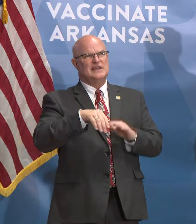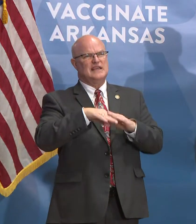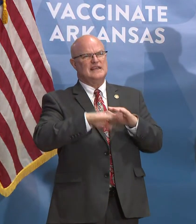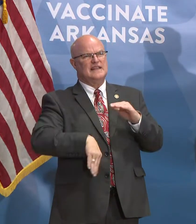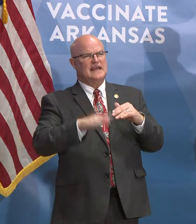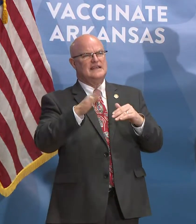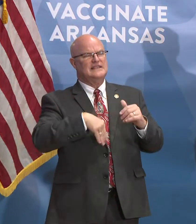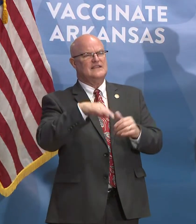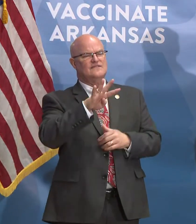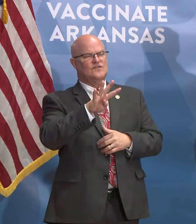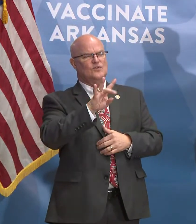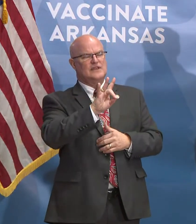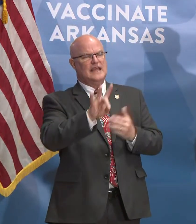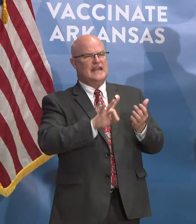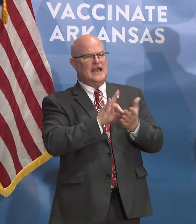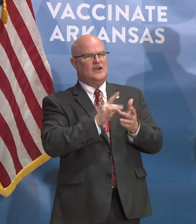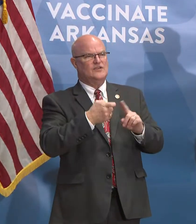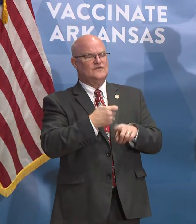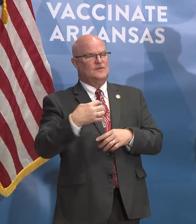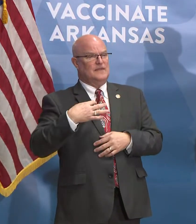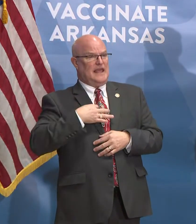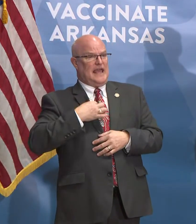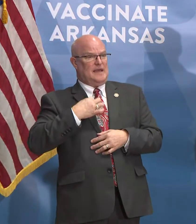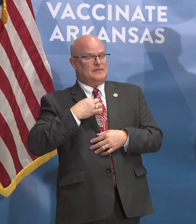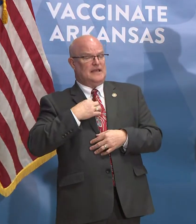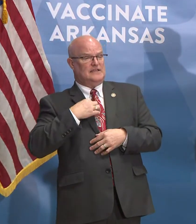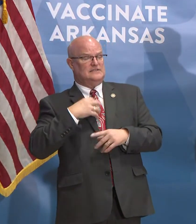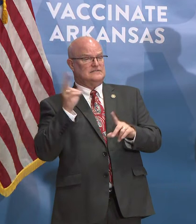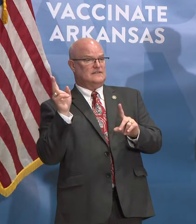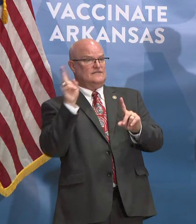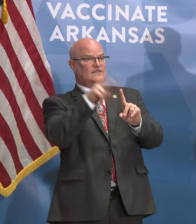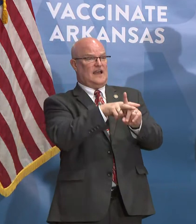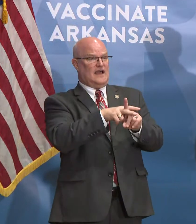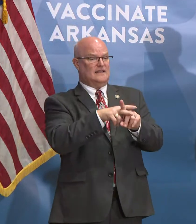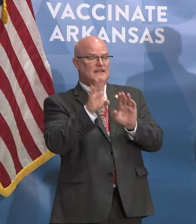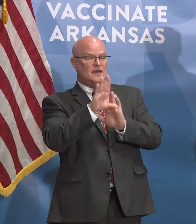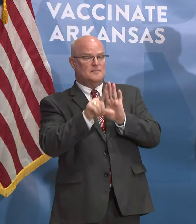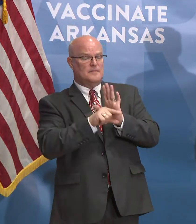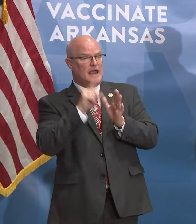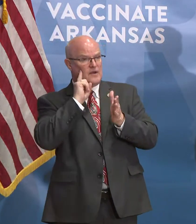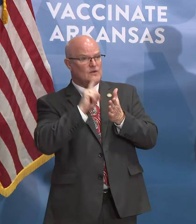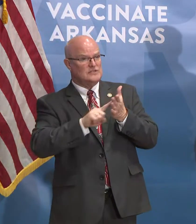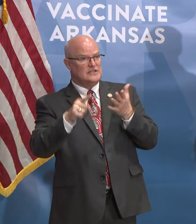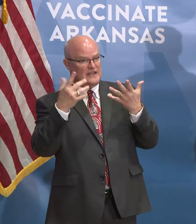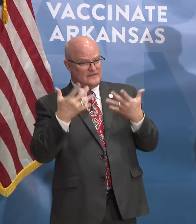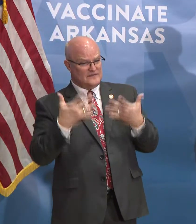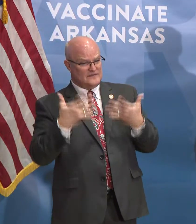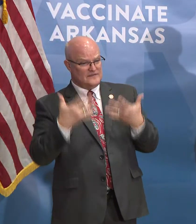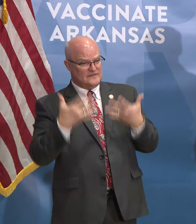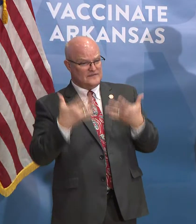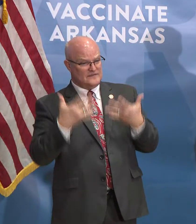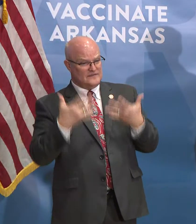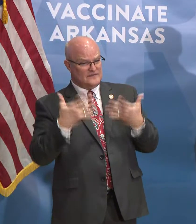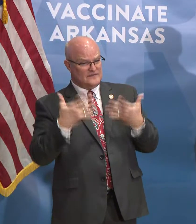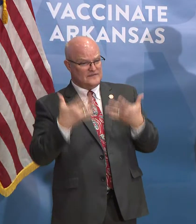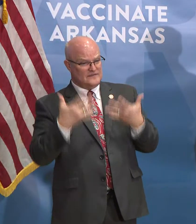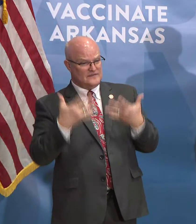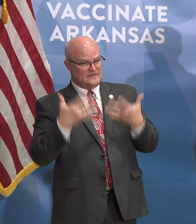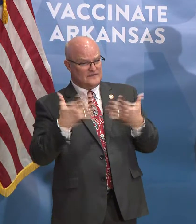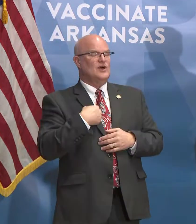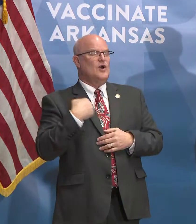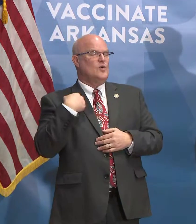48 hours from the application being submitted and the background check information being submitted before it's completed. So